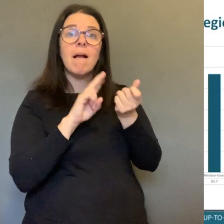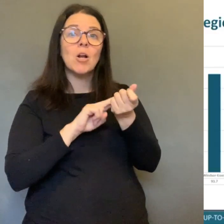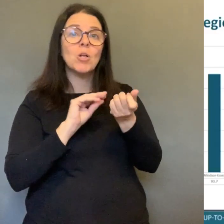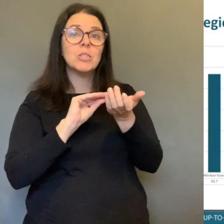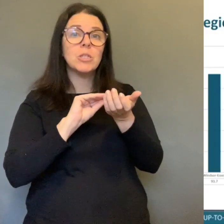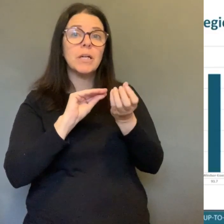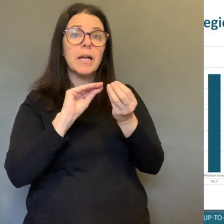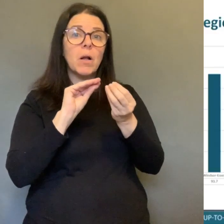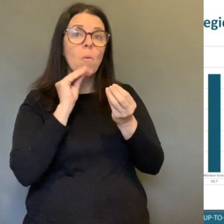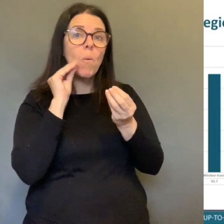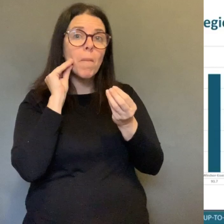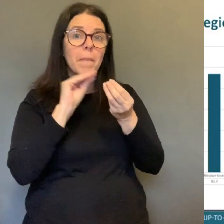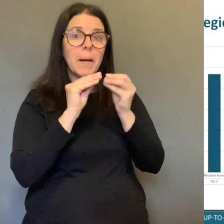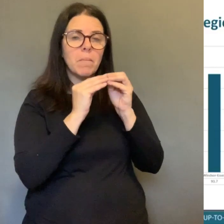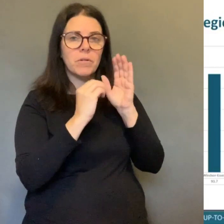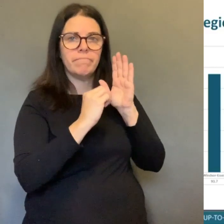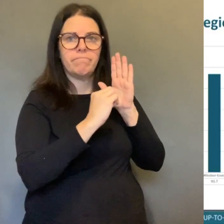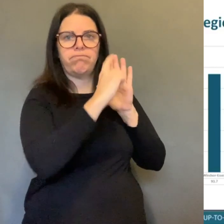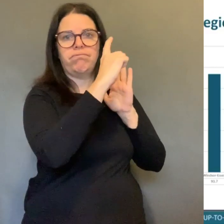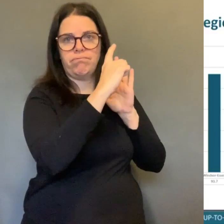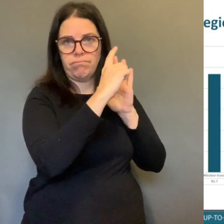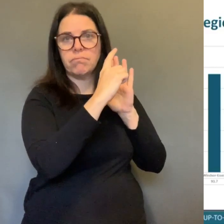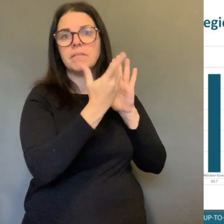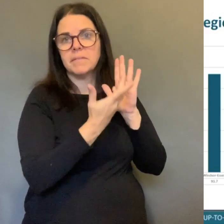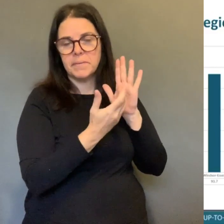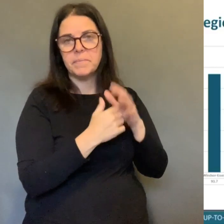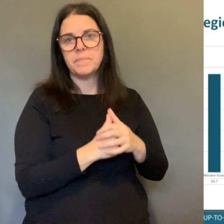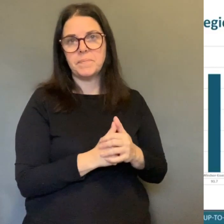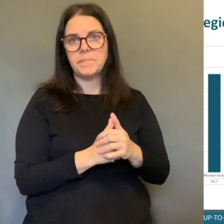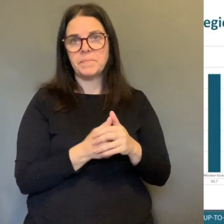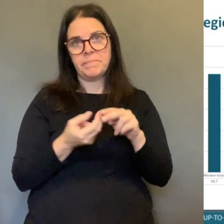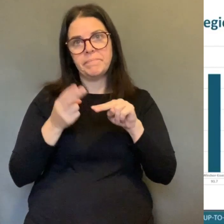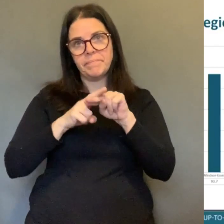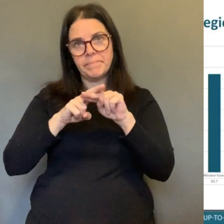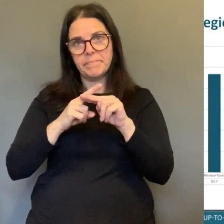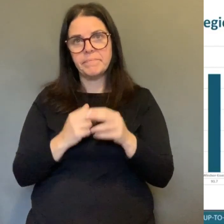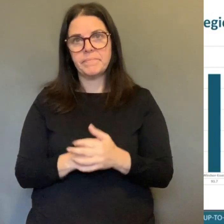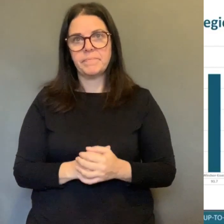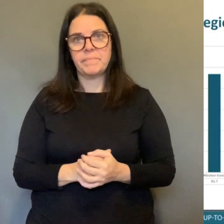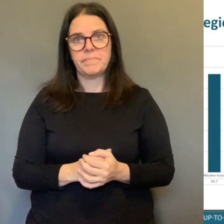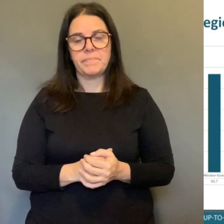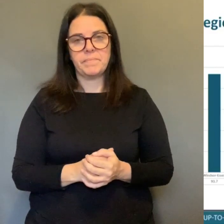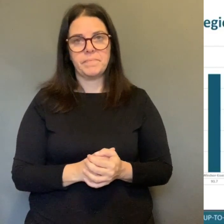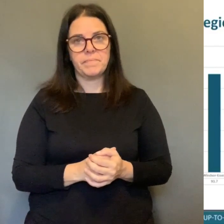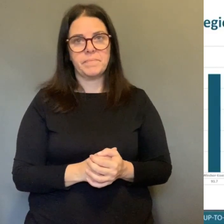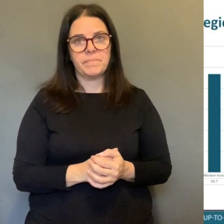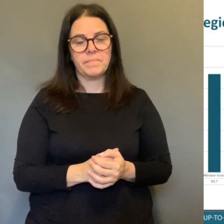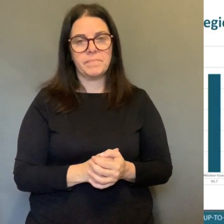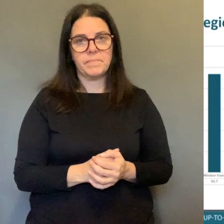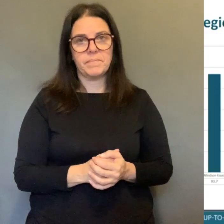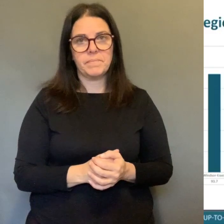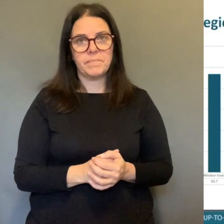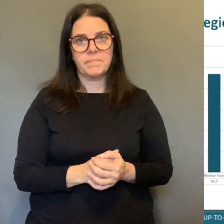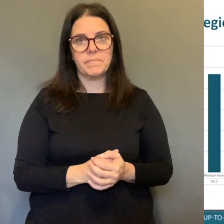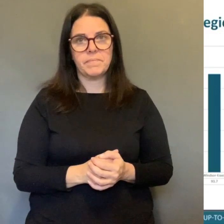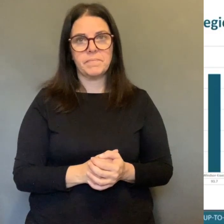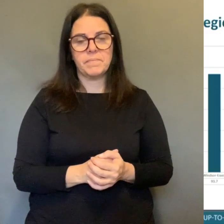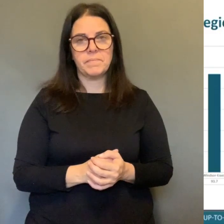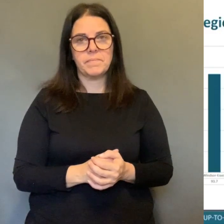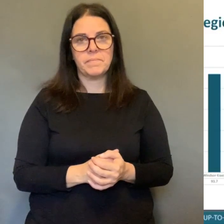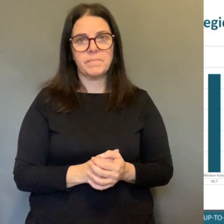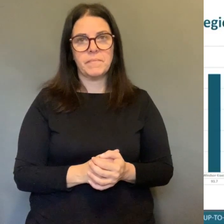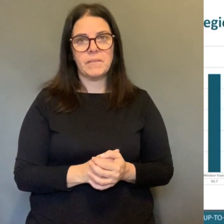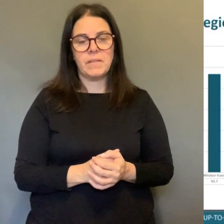doing? We looked at the regional and provincial rates, and we standardized it with per 100,000 population.